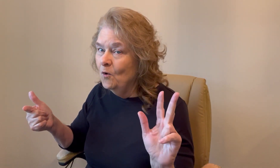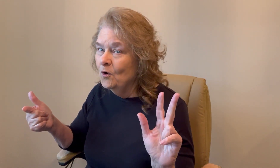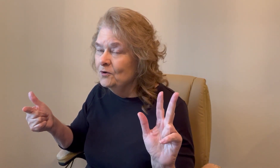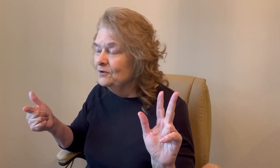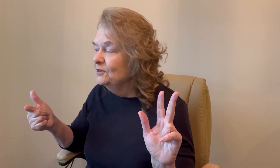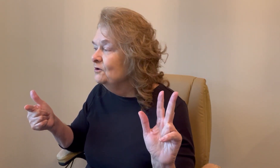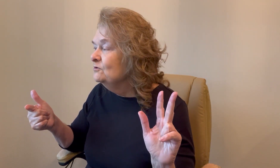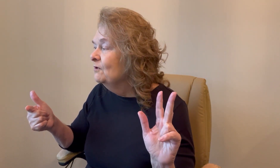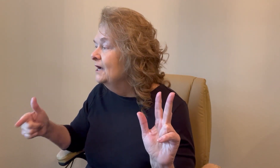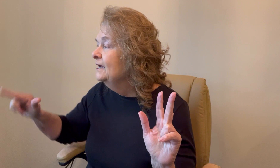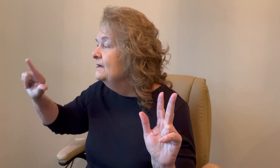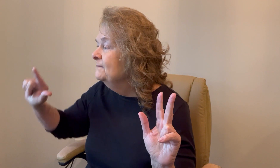the third way